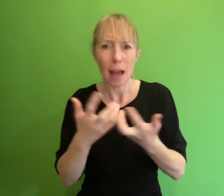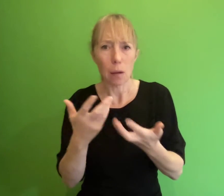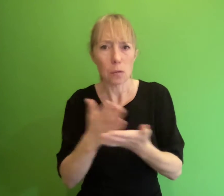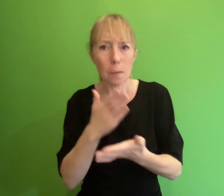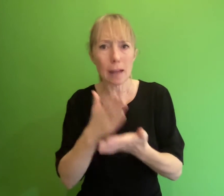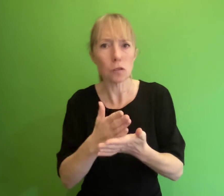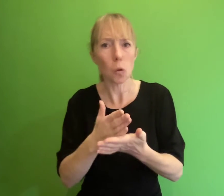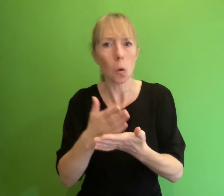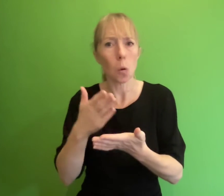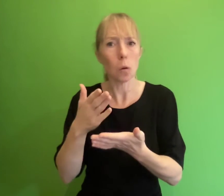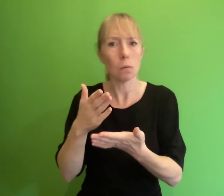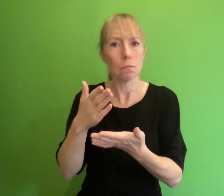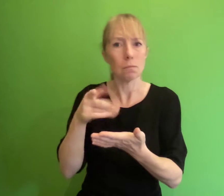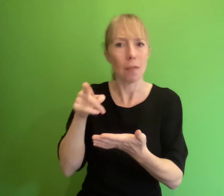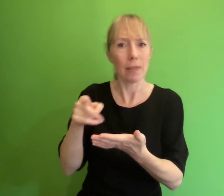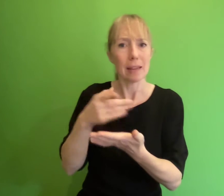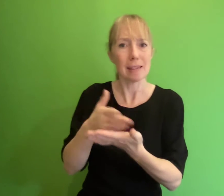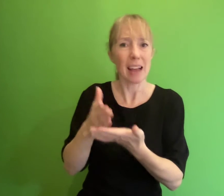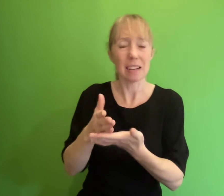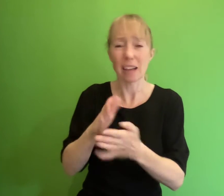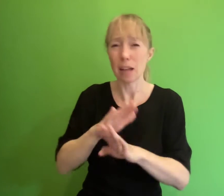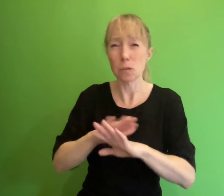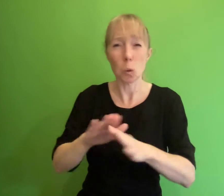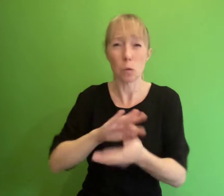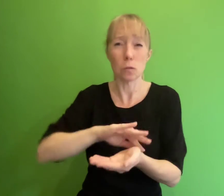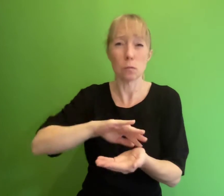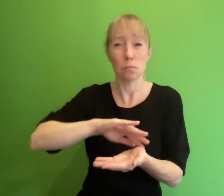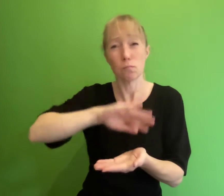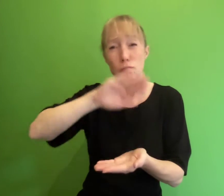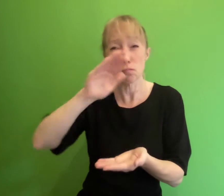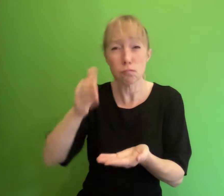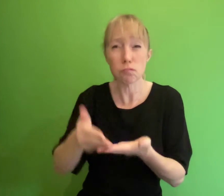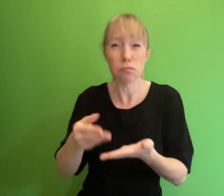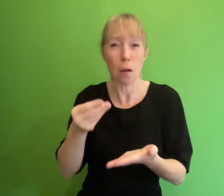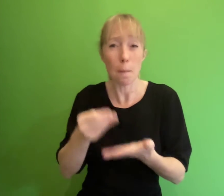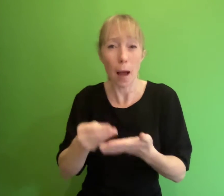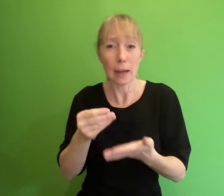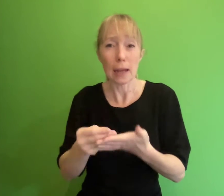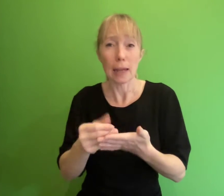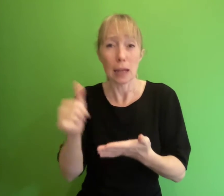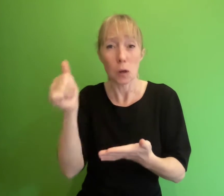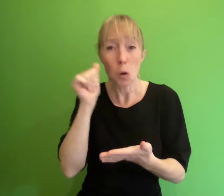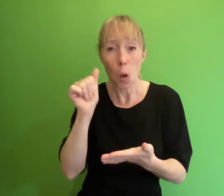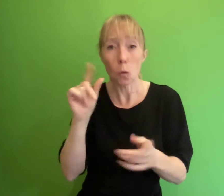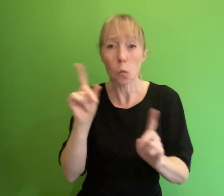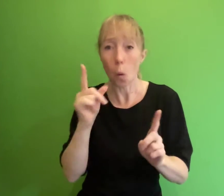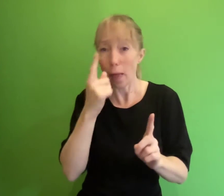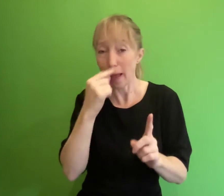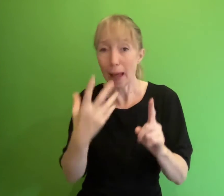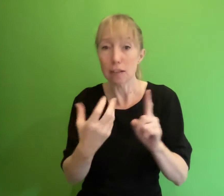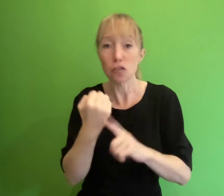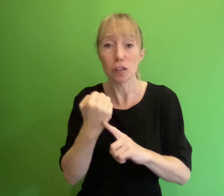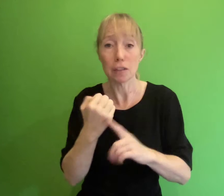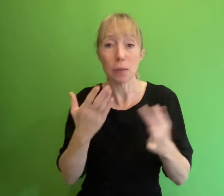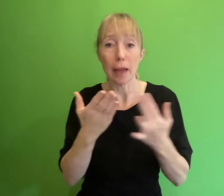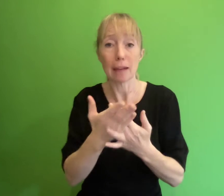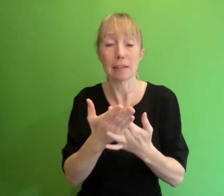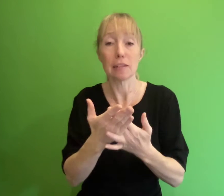which doesn't have massive pots of money, knows what can be done? Literature organisations focus group